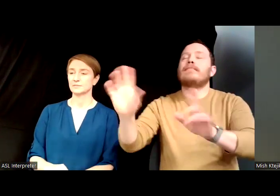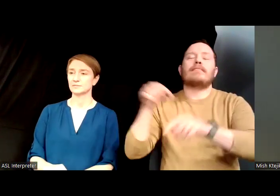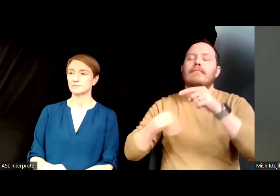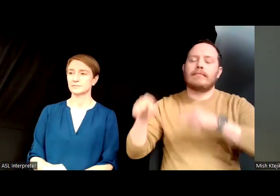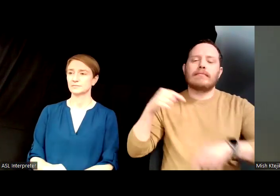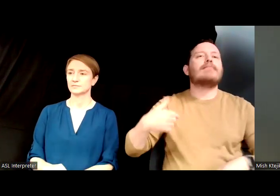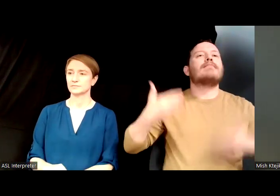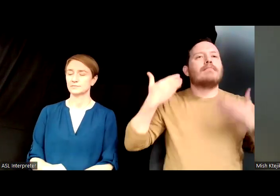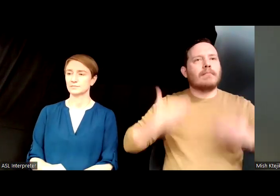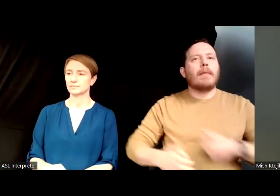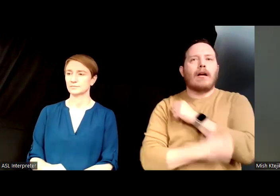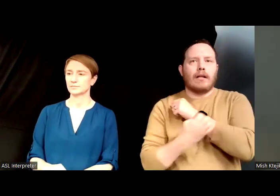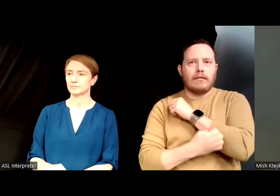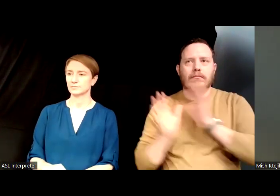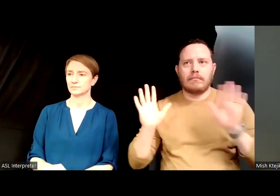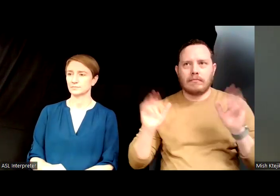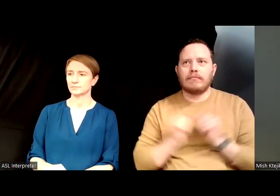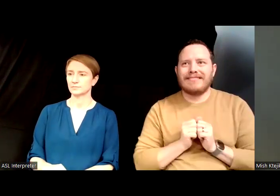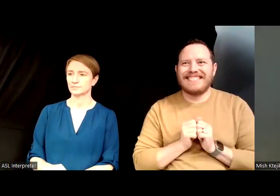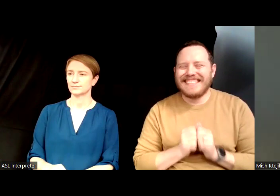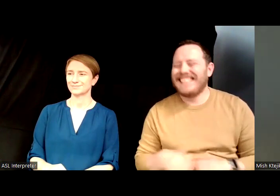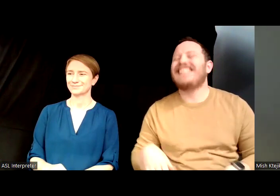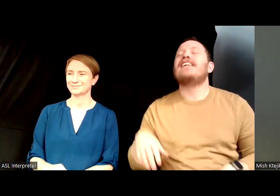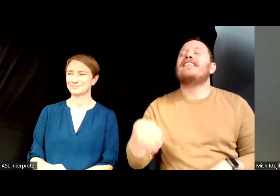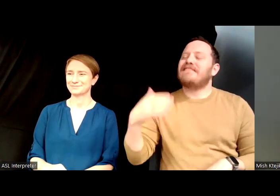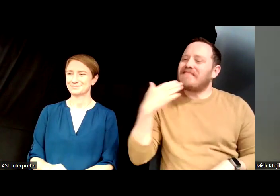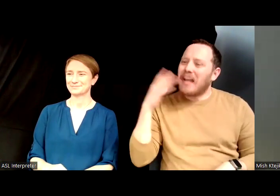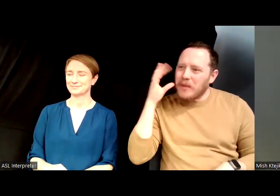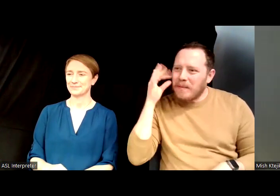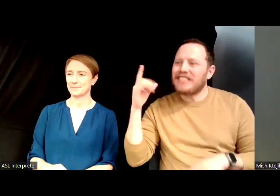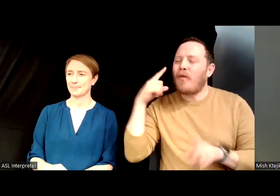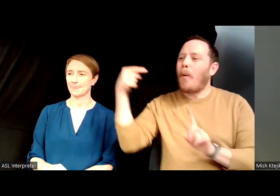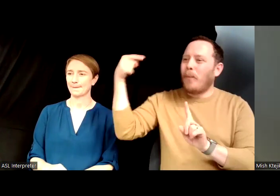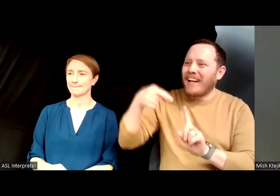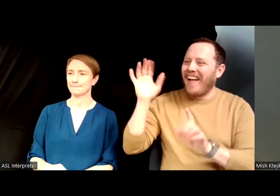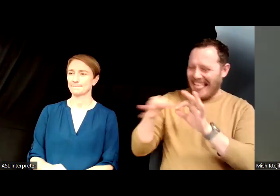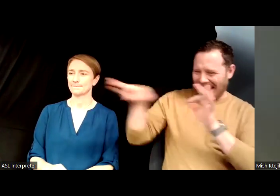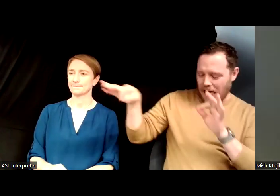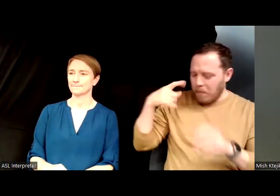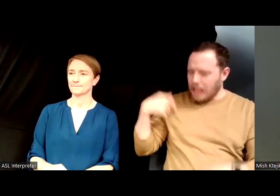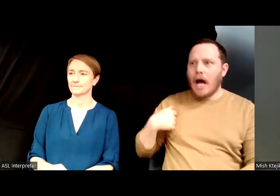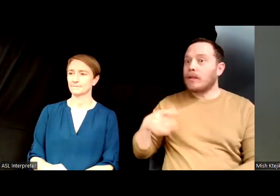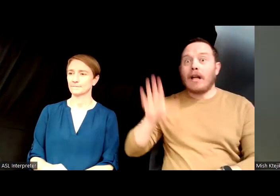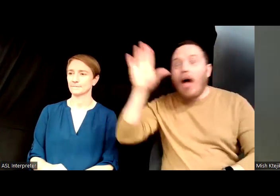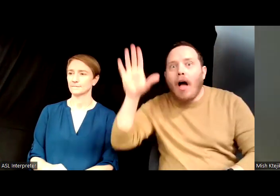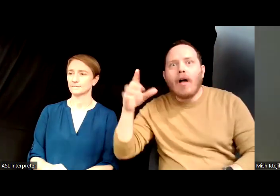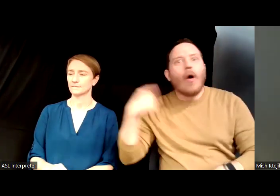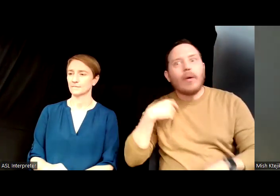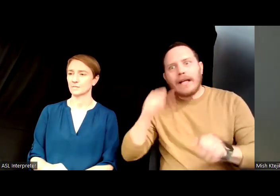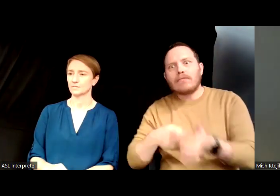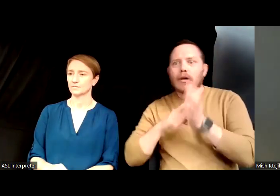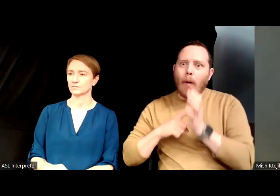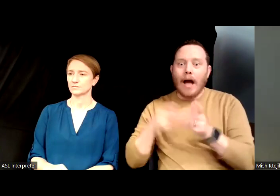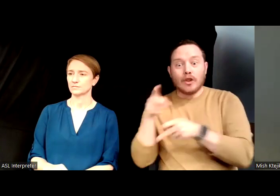Eric, thank you, Mish. Wait, let me back up. First, this is Eric speaking. Thank you, Mish, for pointing